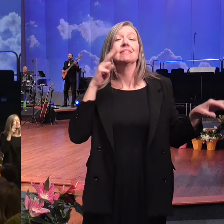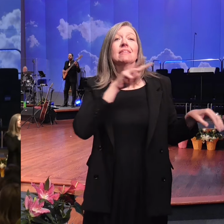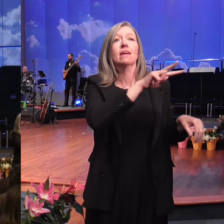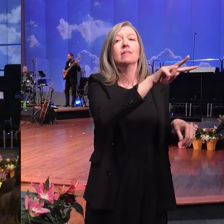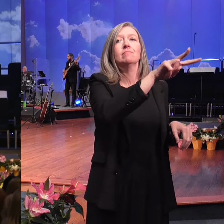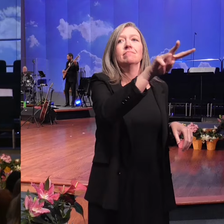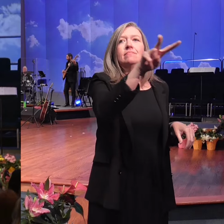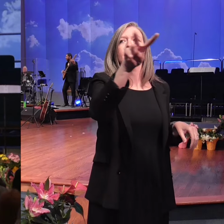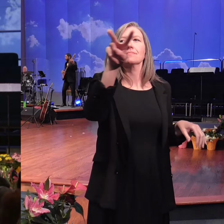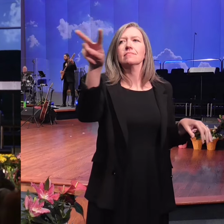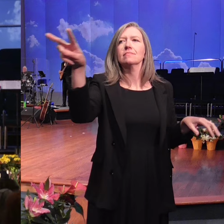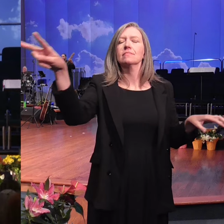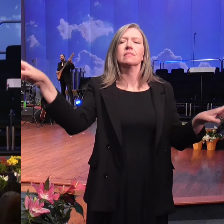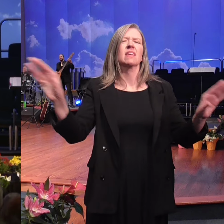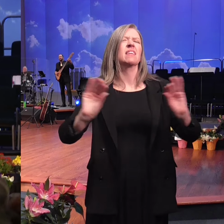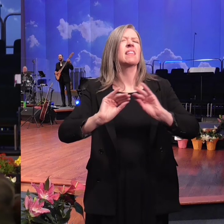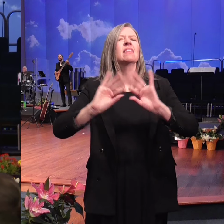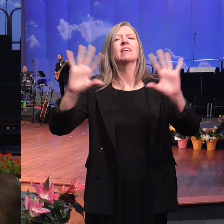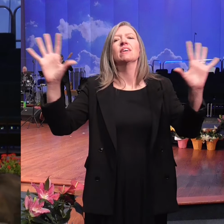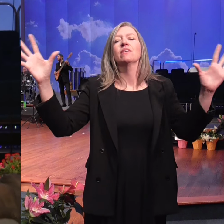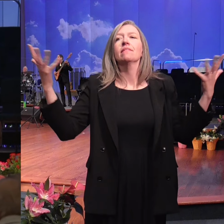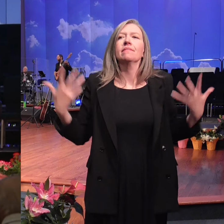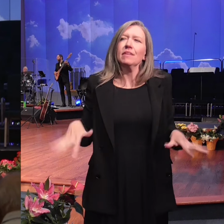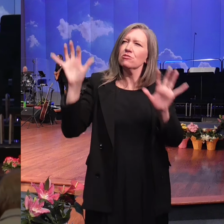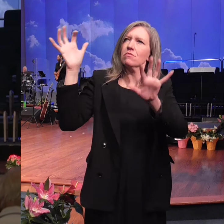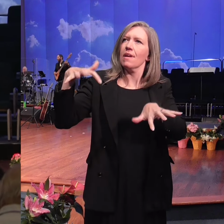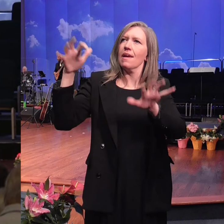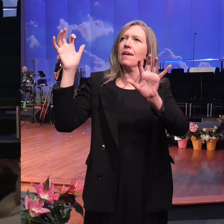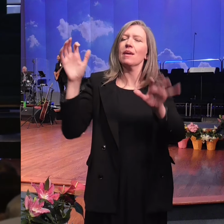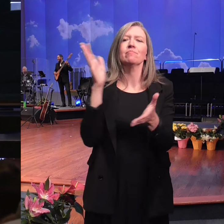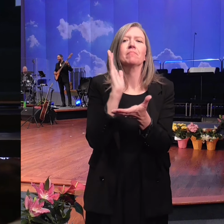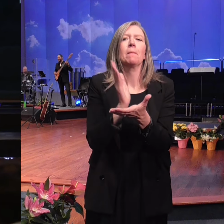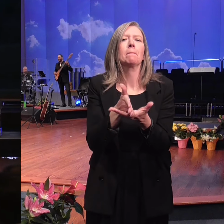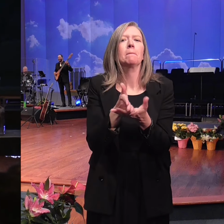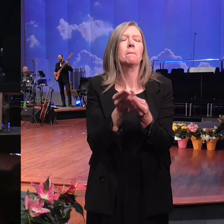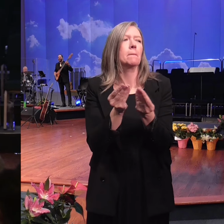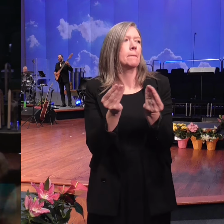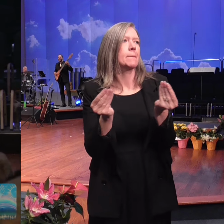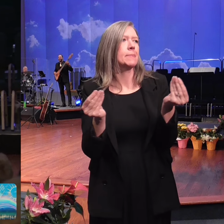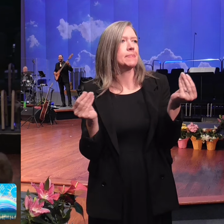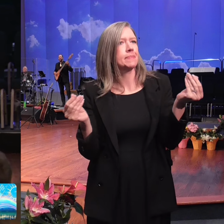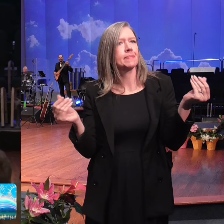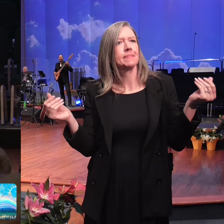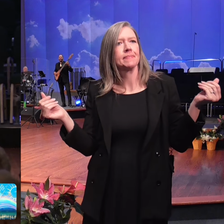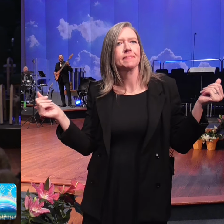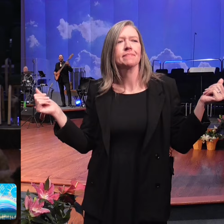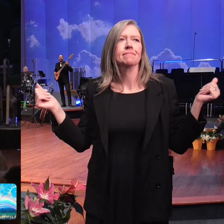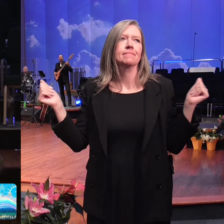I can see clearly now the rain is gone.